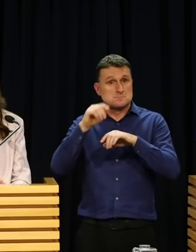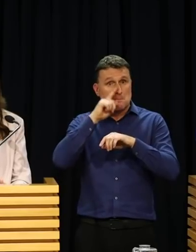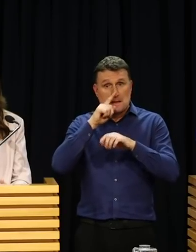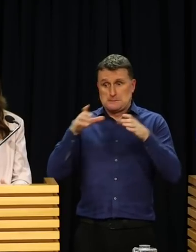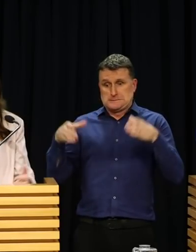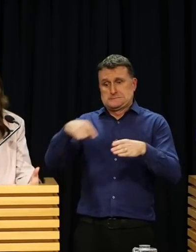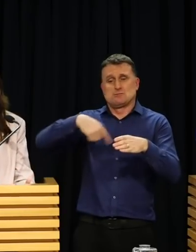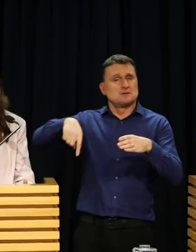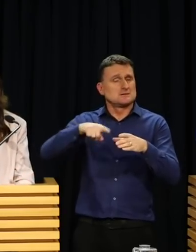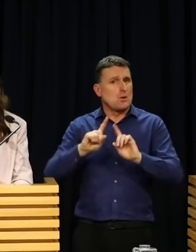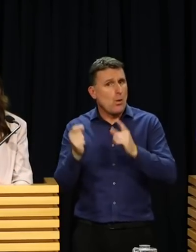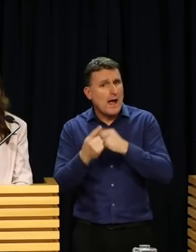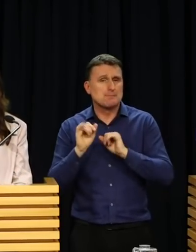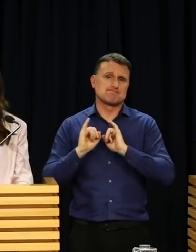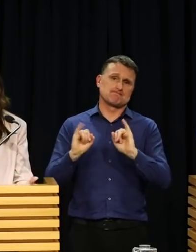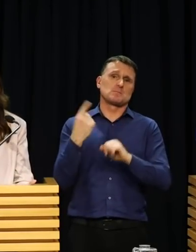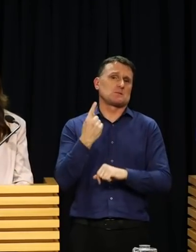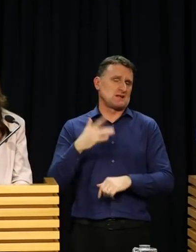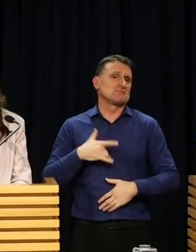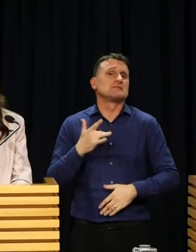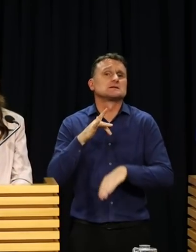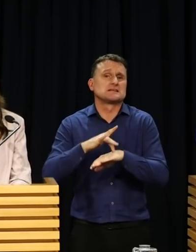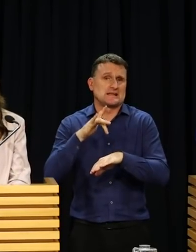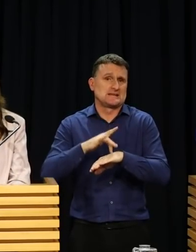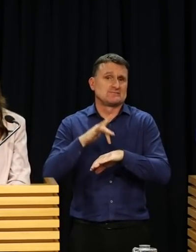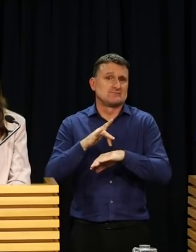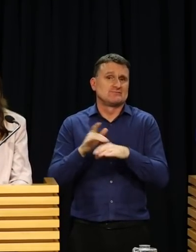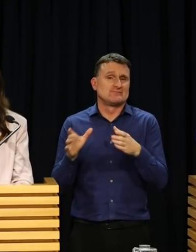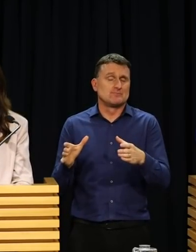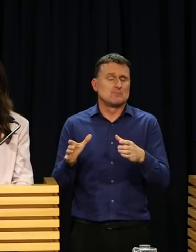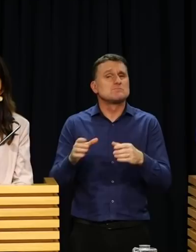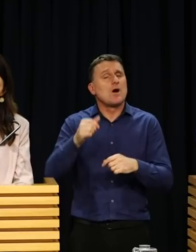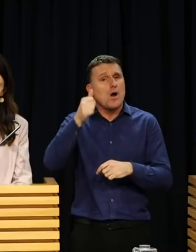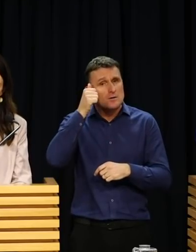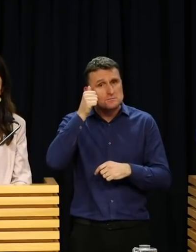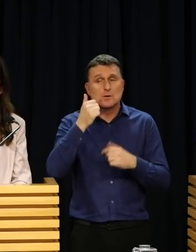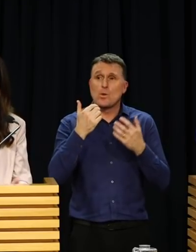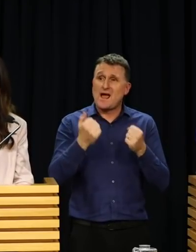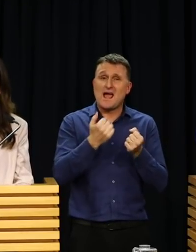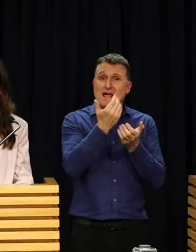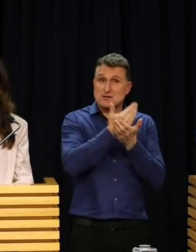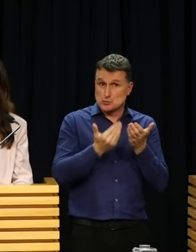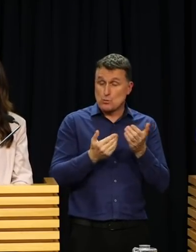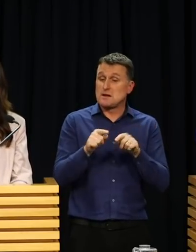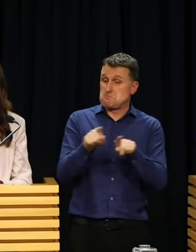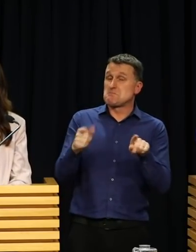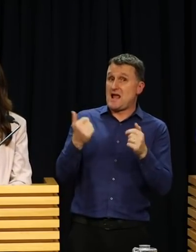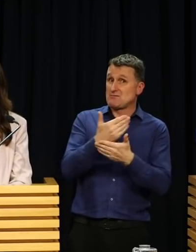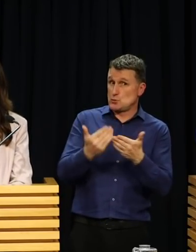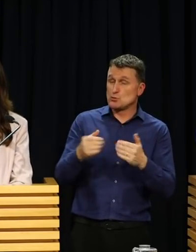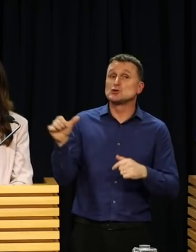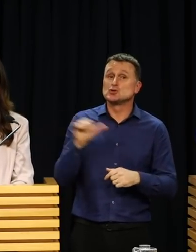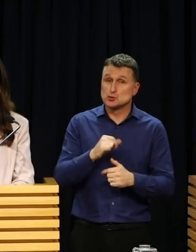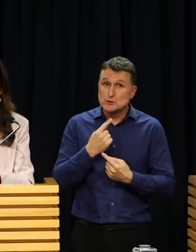And I agree that there are stories that, you know, at some point should be told from